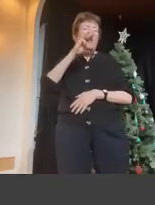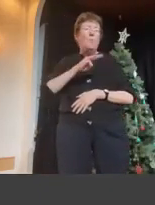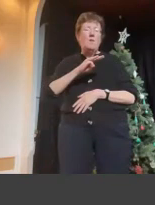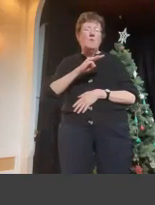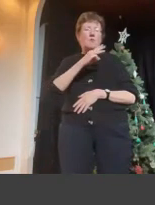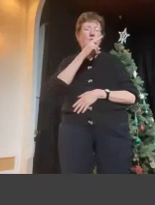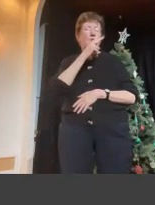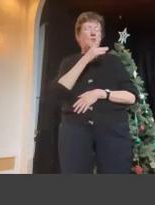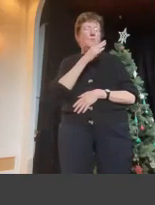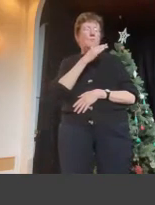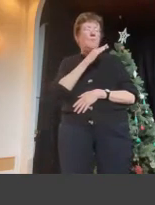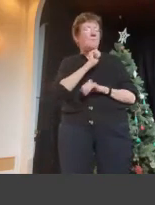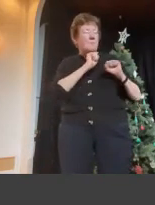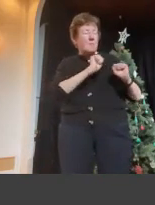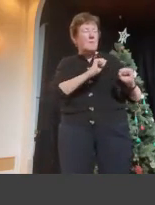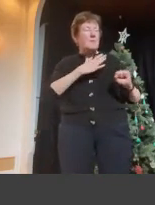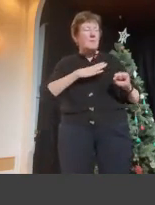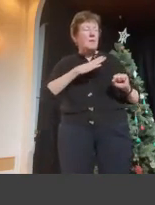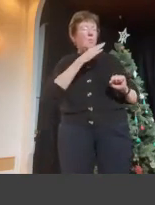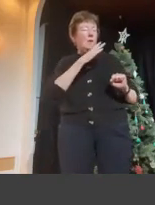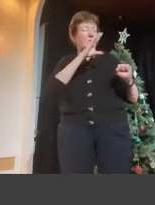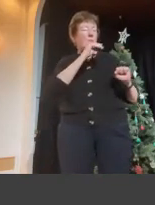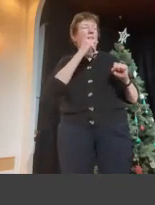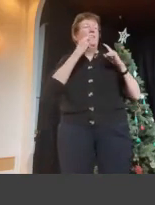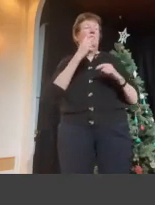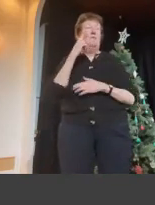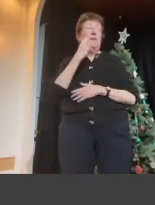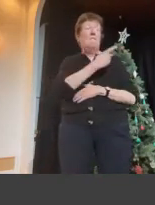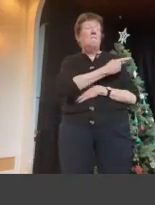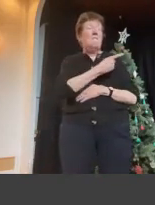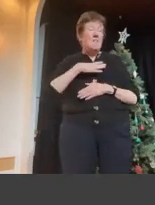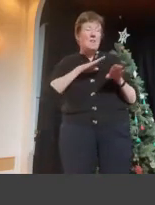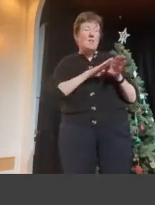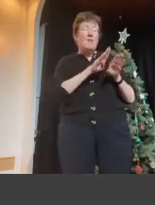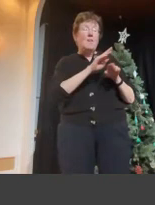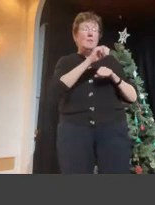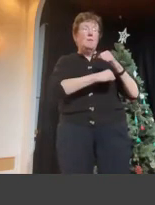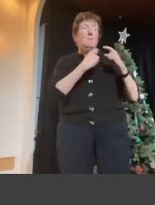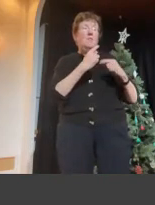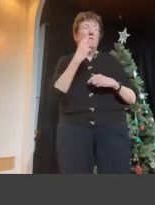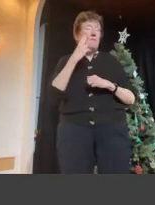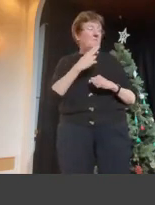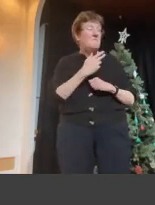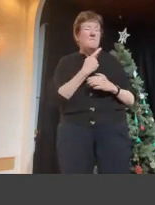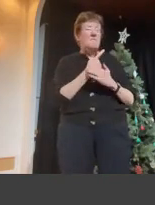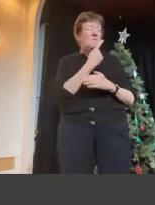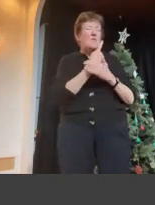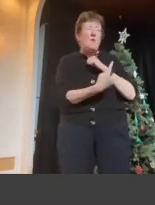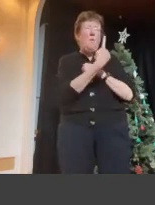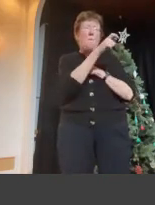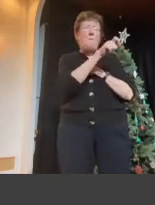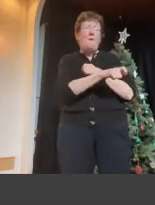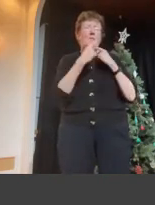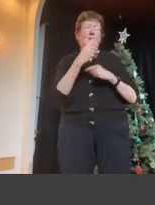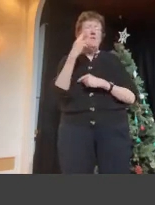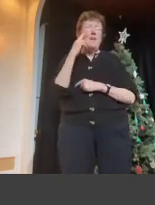And I think Wales realises that the Welsh-speaking teachers of the deaf there need training to become